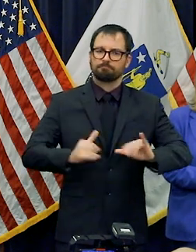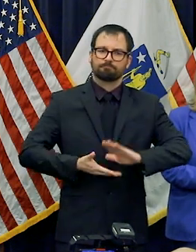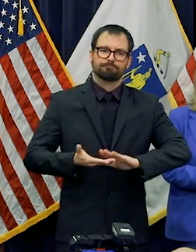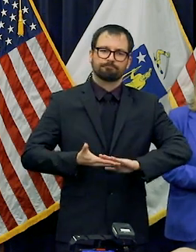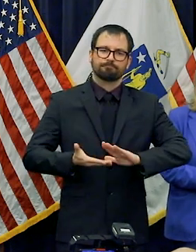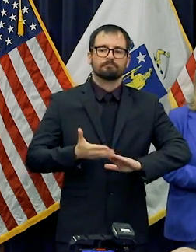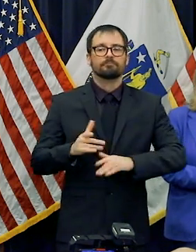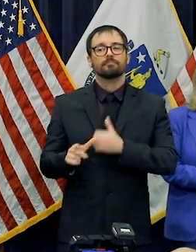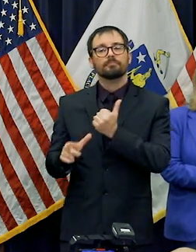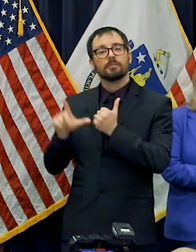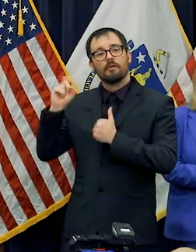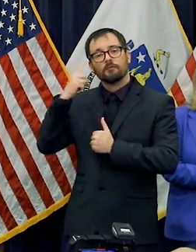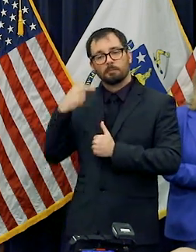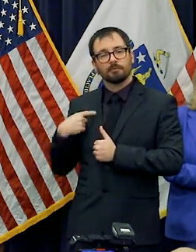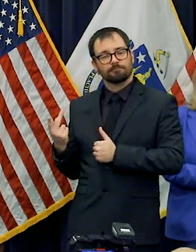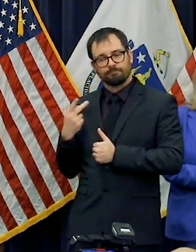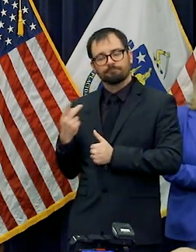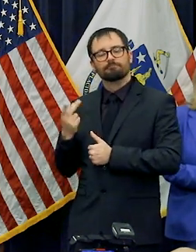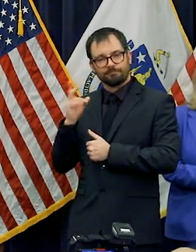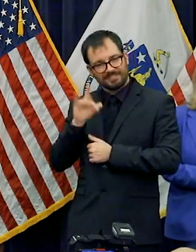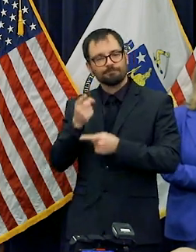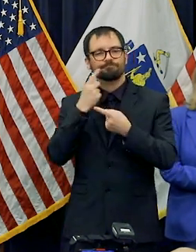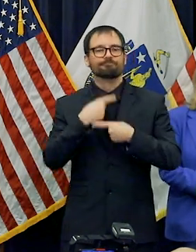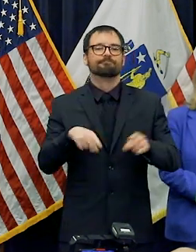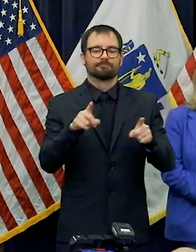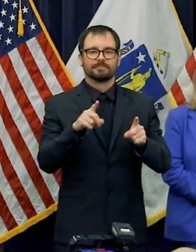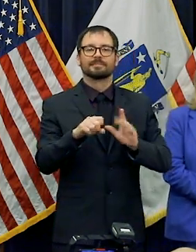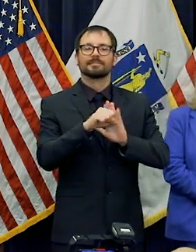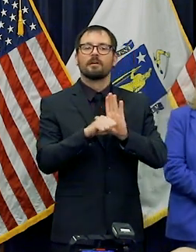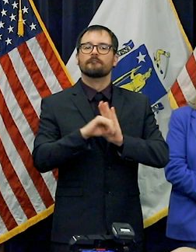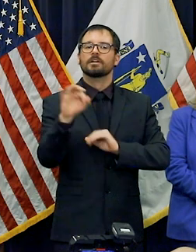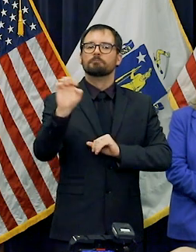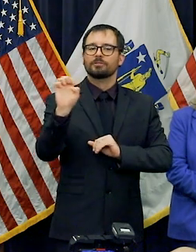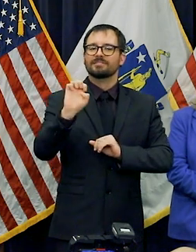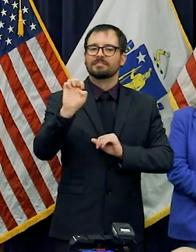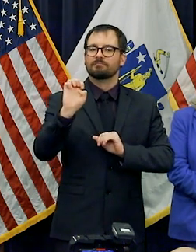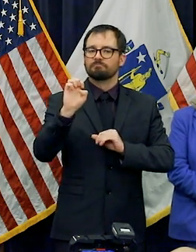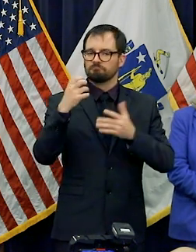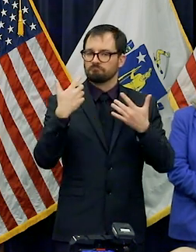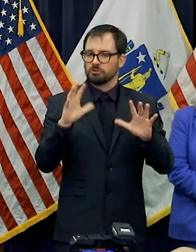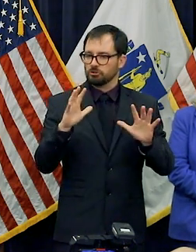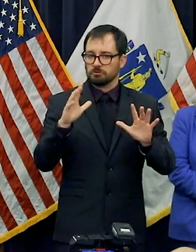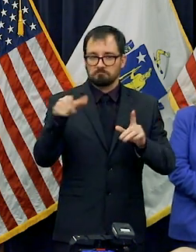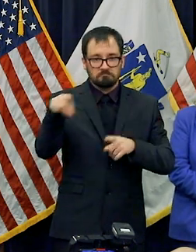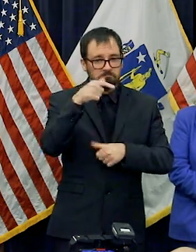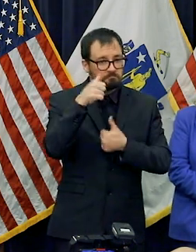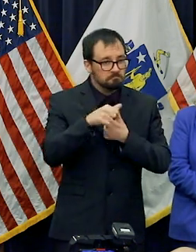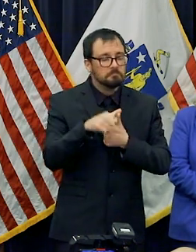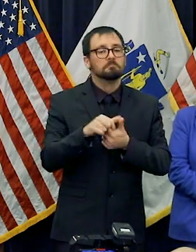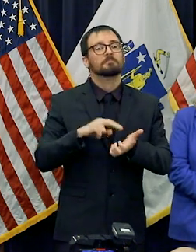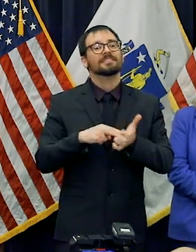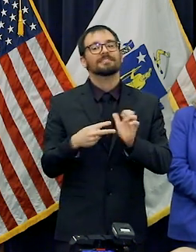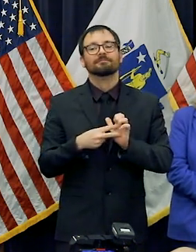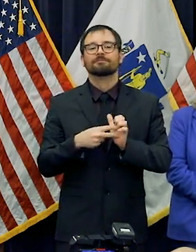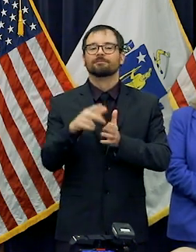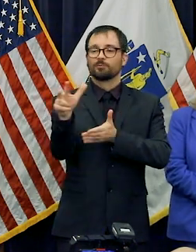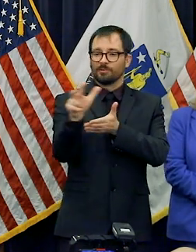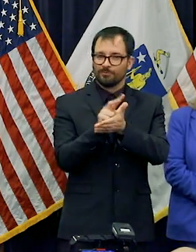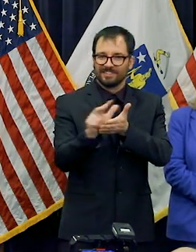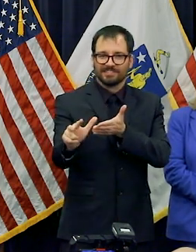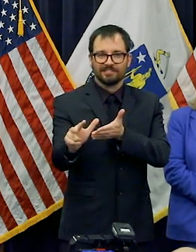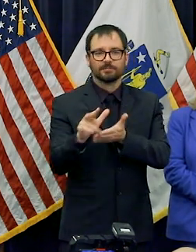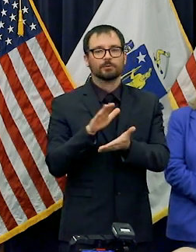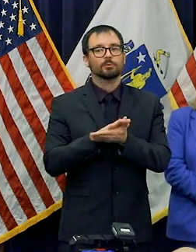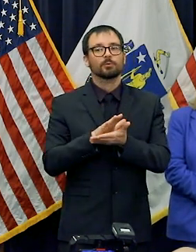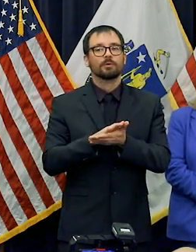to keep our residents and communities safe during this time. This includes the three-week suspension of school operations for educational